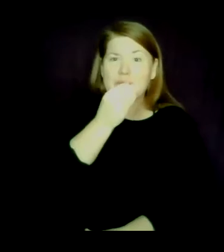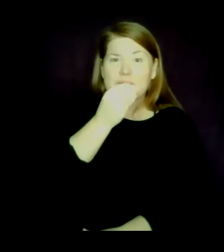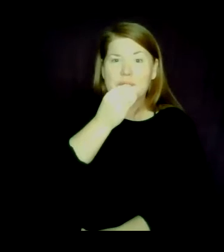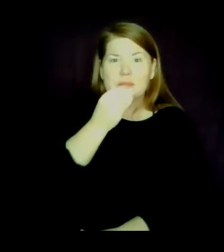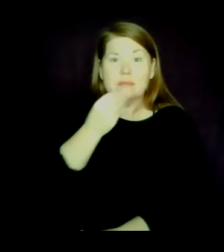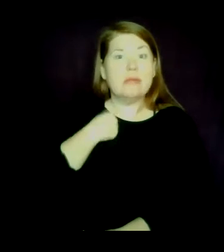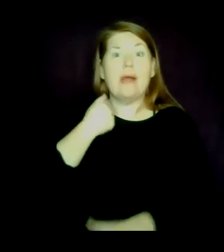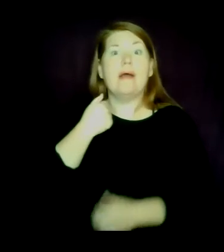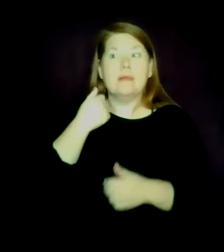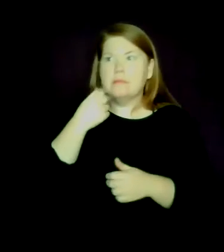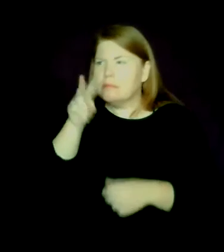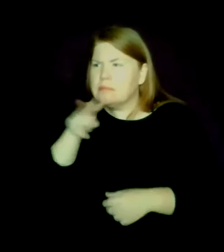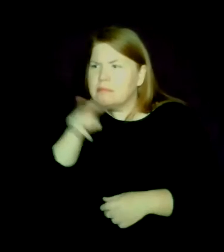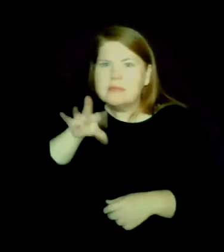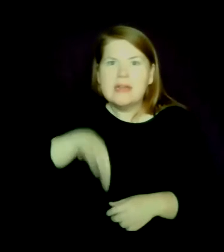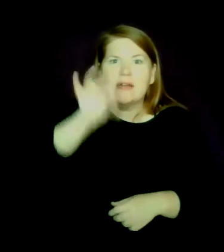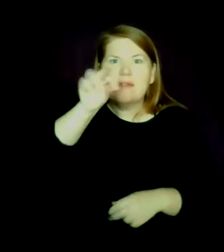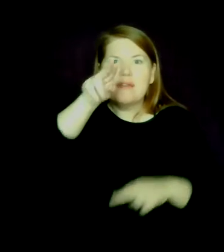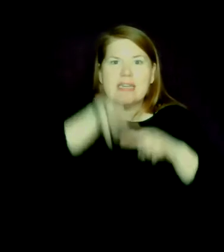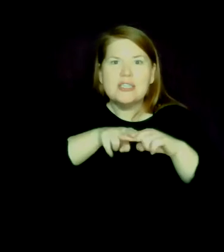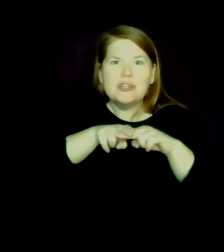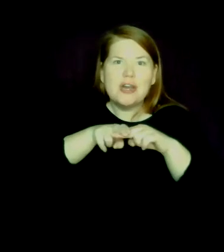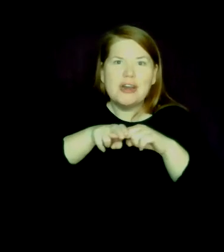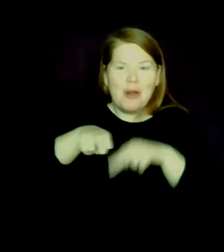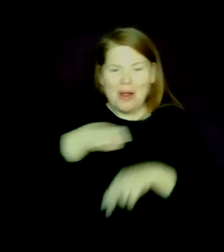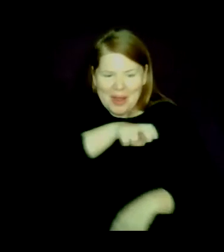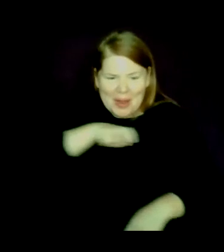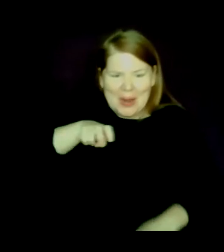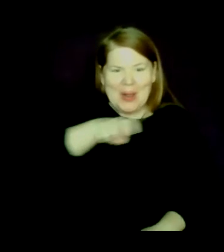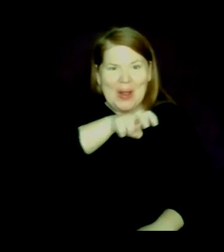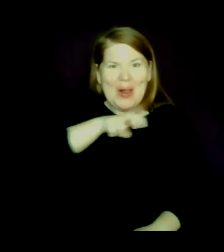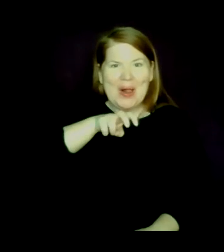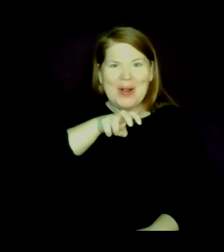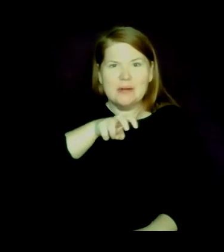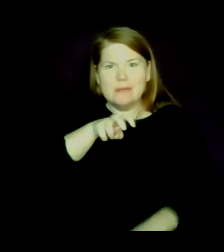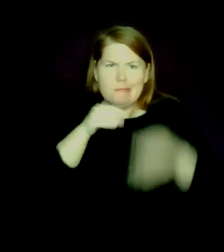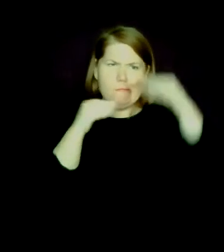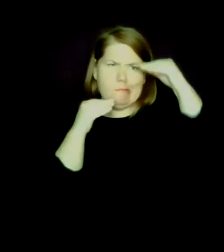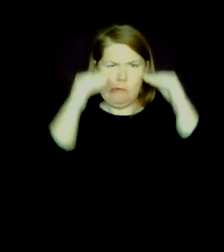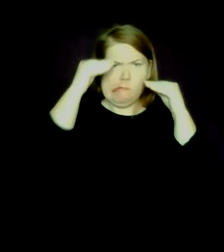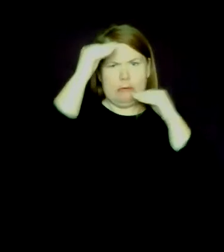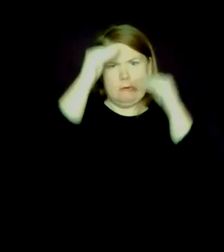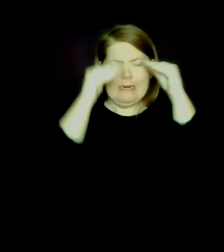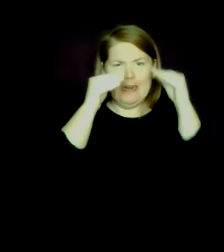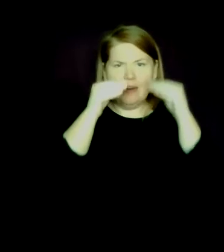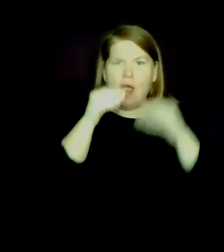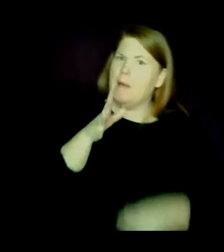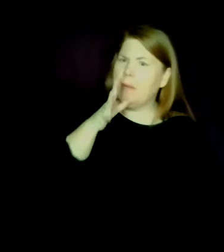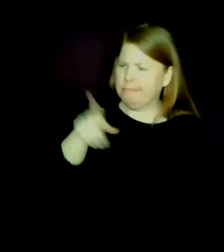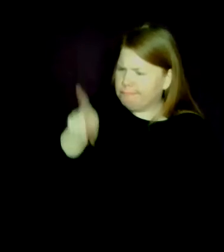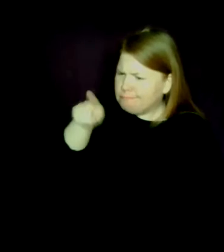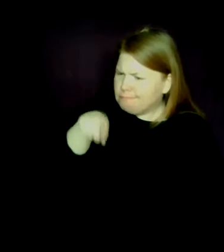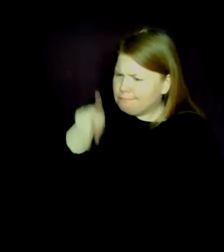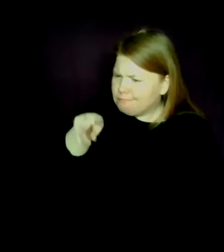and spin around. I make silly faces. Shauna, I see you making those silly